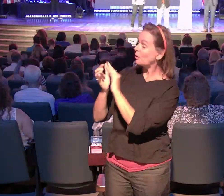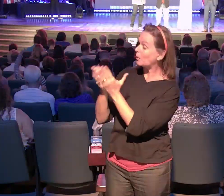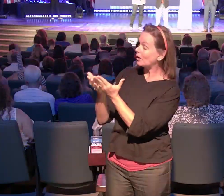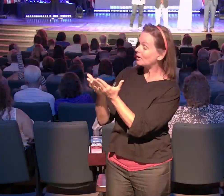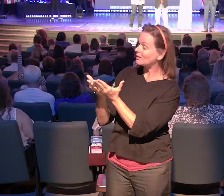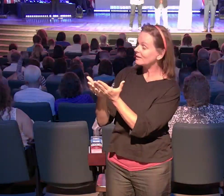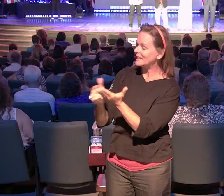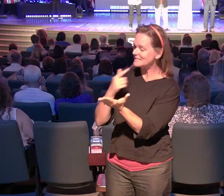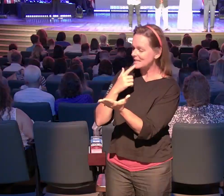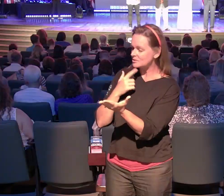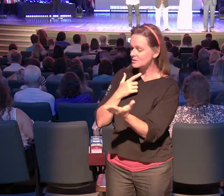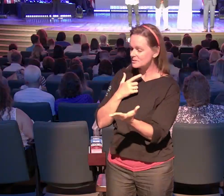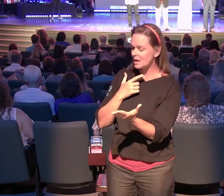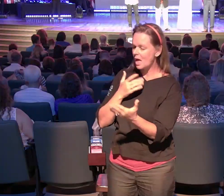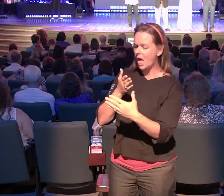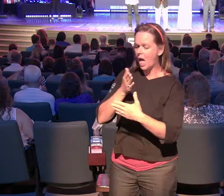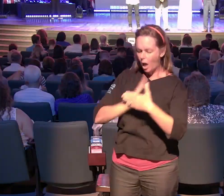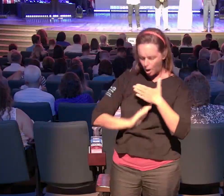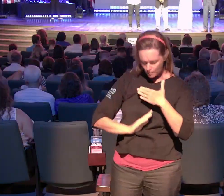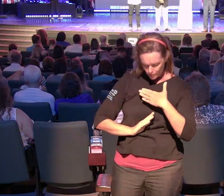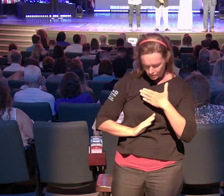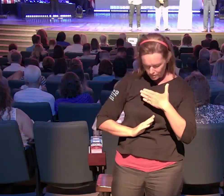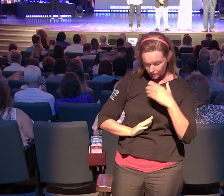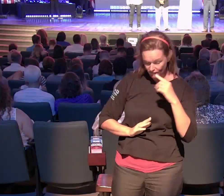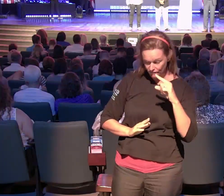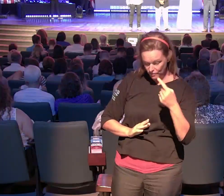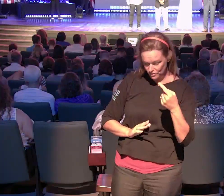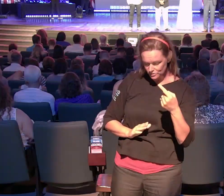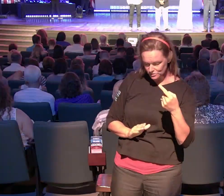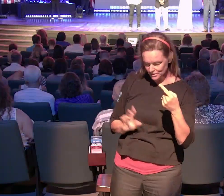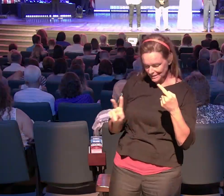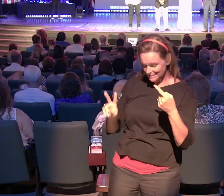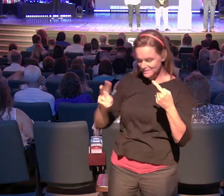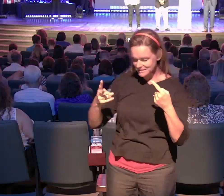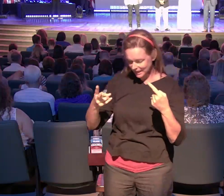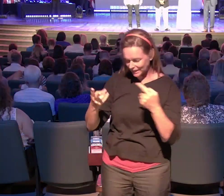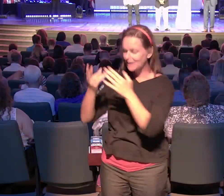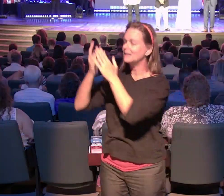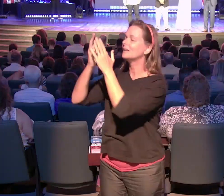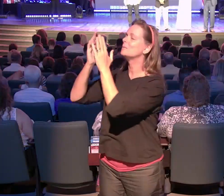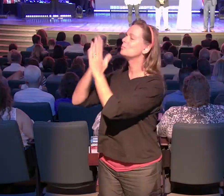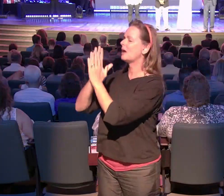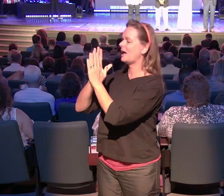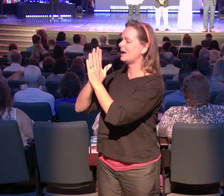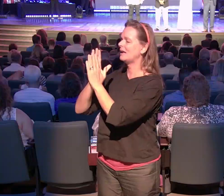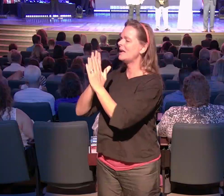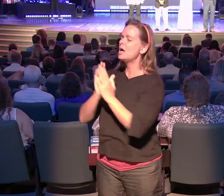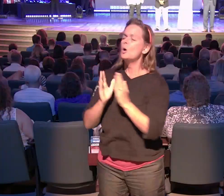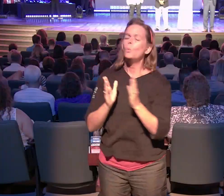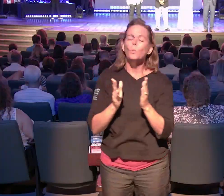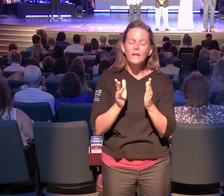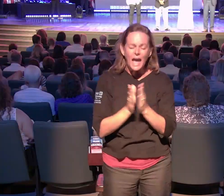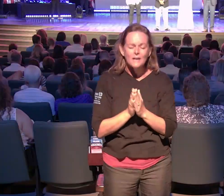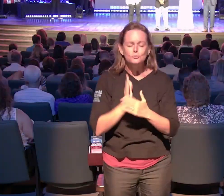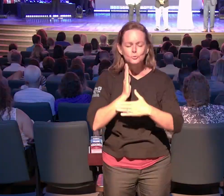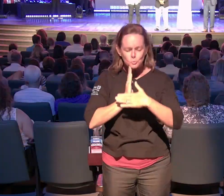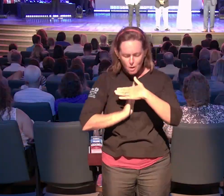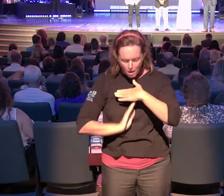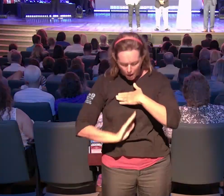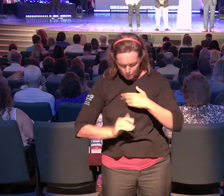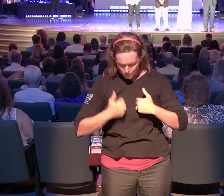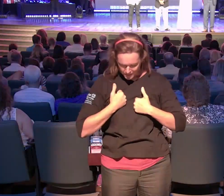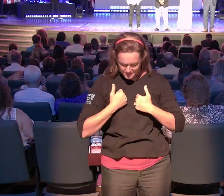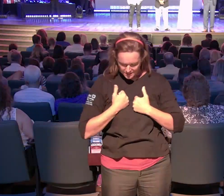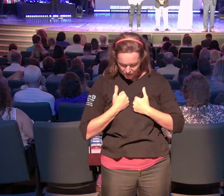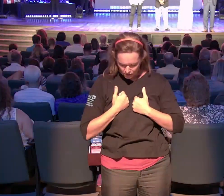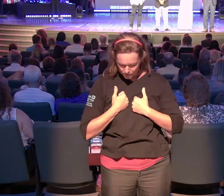humble ourselves first and then to pray. God, I just pray that you would help us to humble ourselves. God, I pray that you would help us to love people,